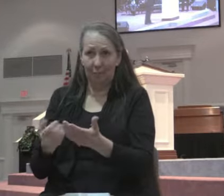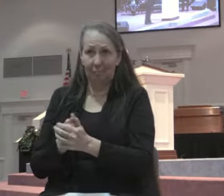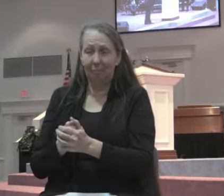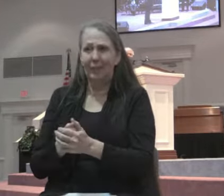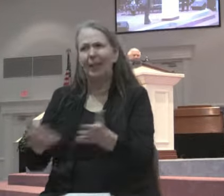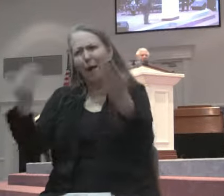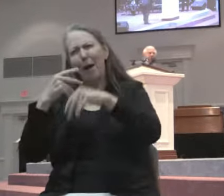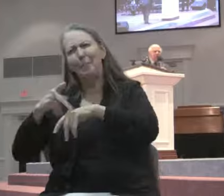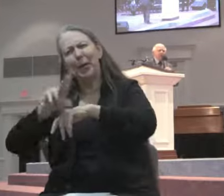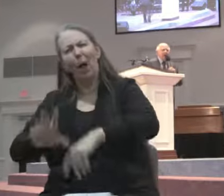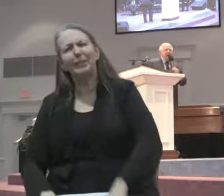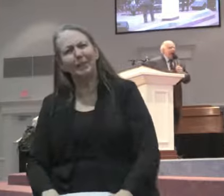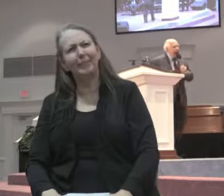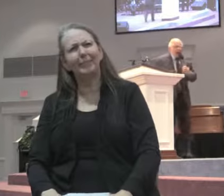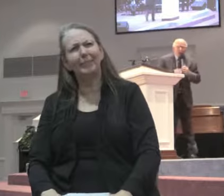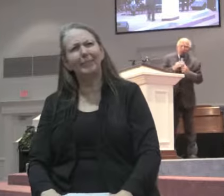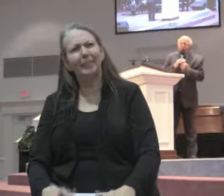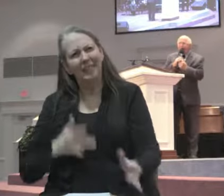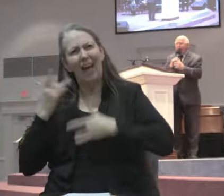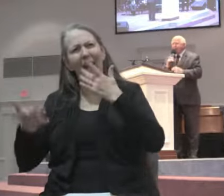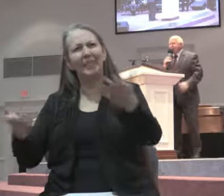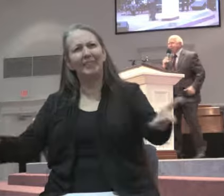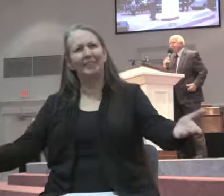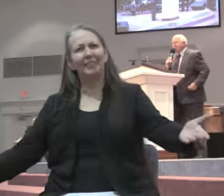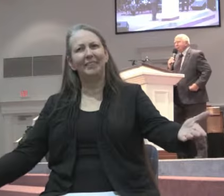come on, Pentecostals.